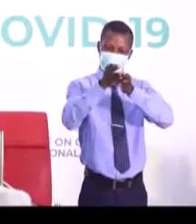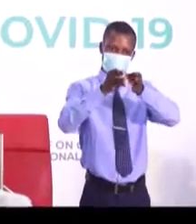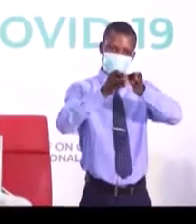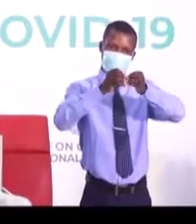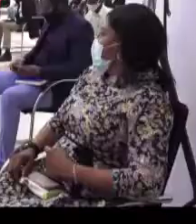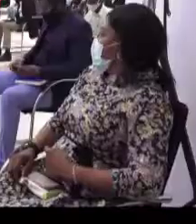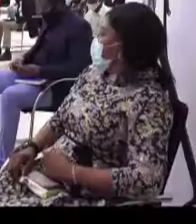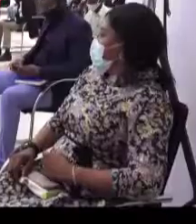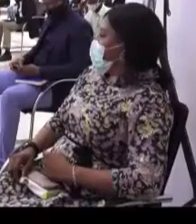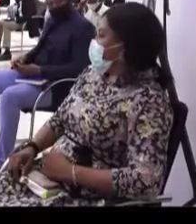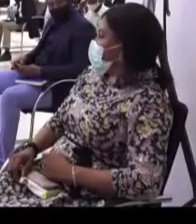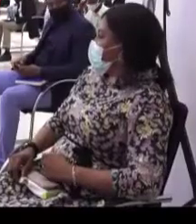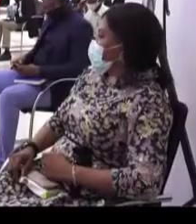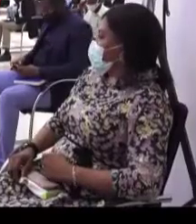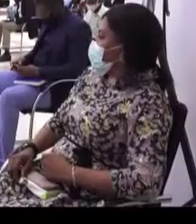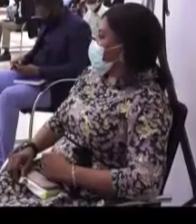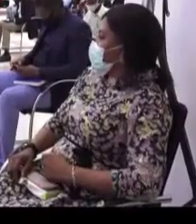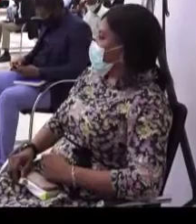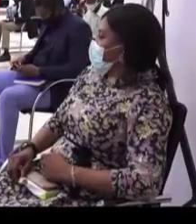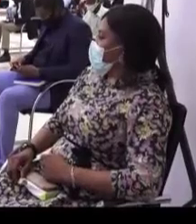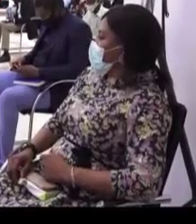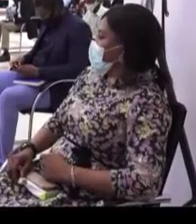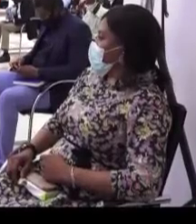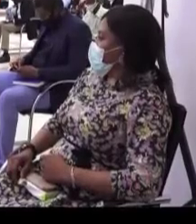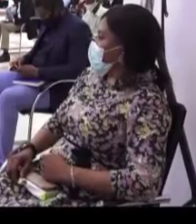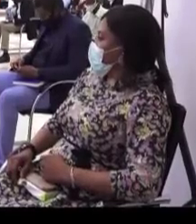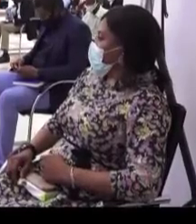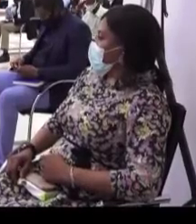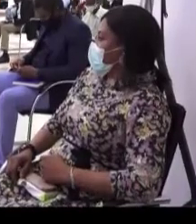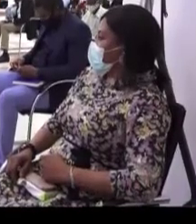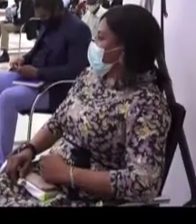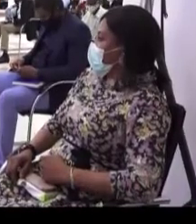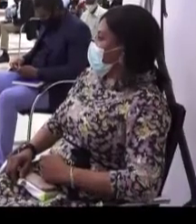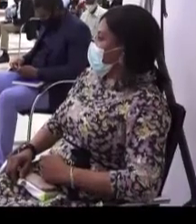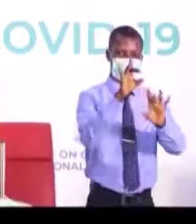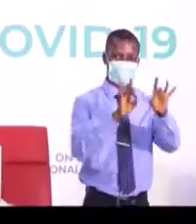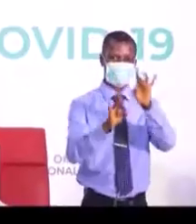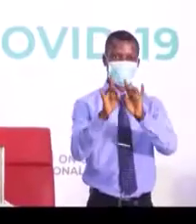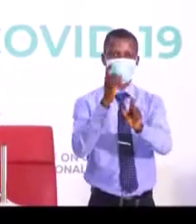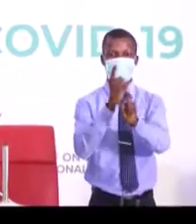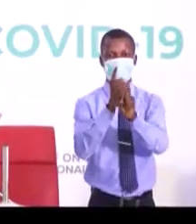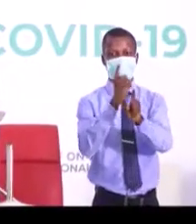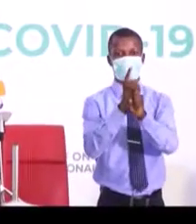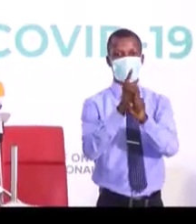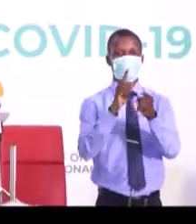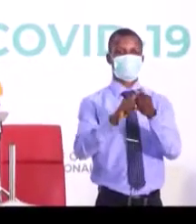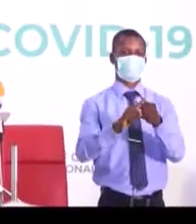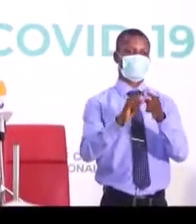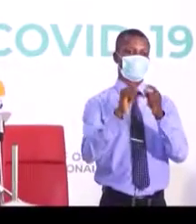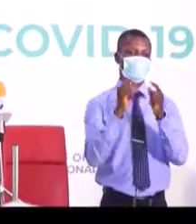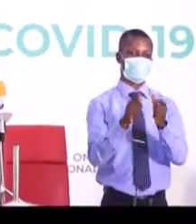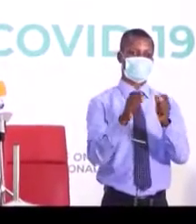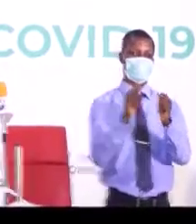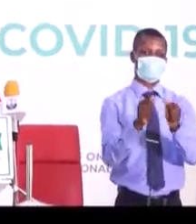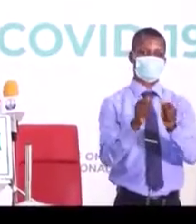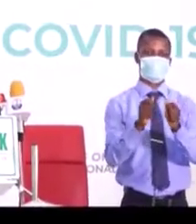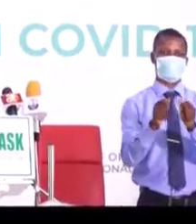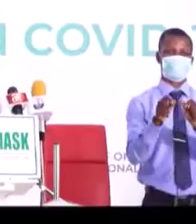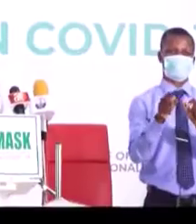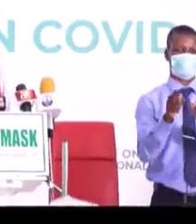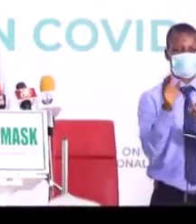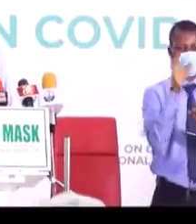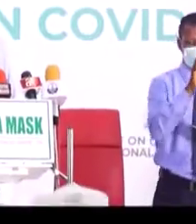local government level, identifying high-burden local governments to rapidly trace,